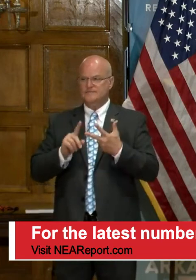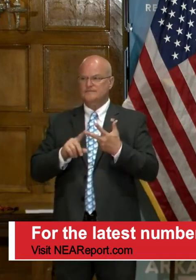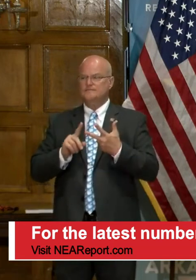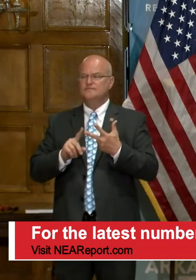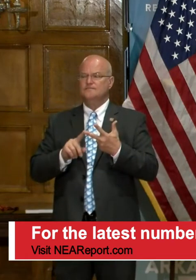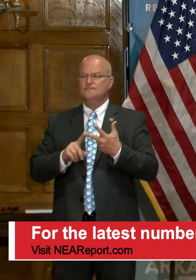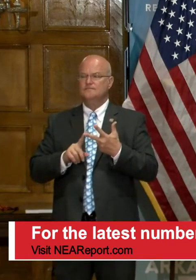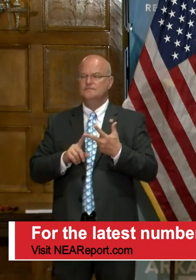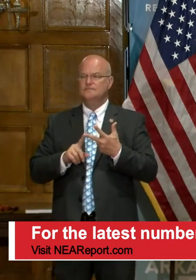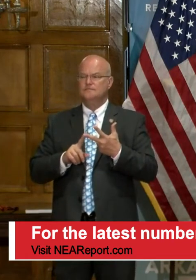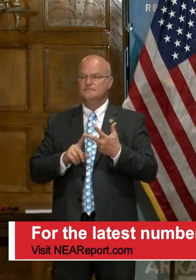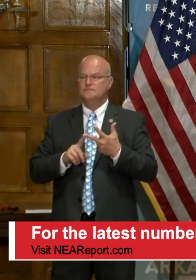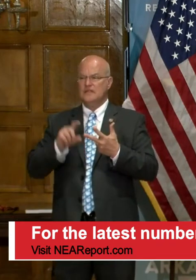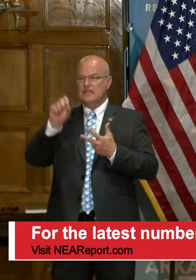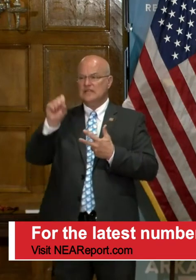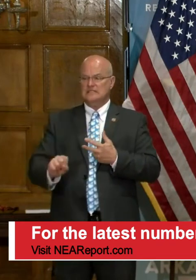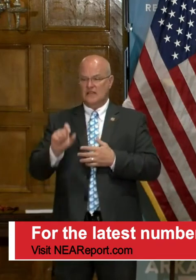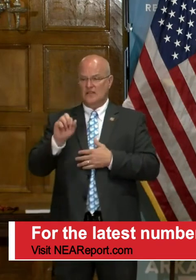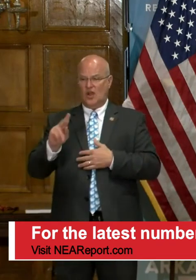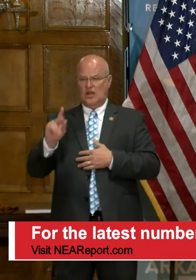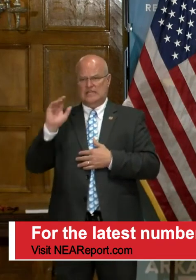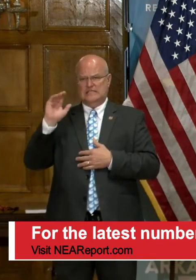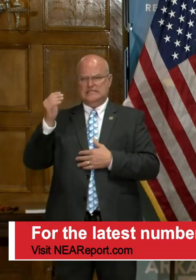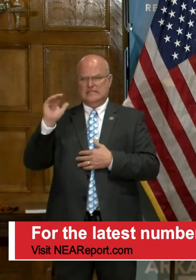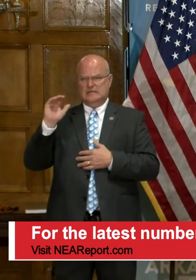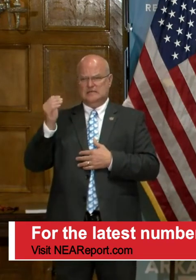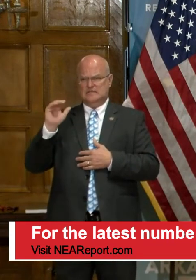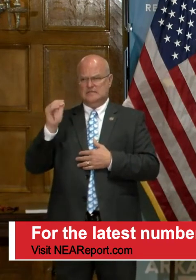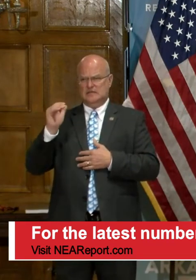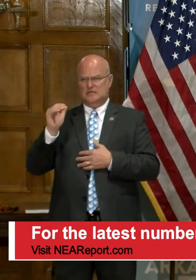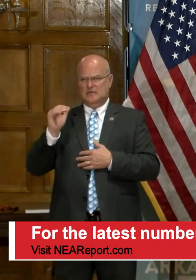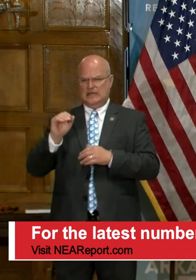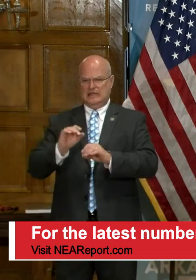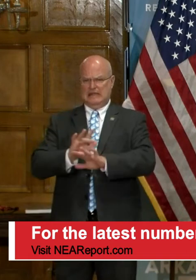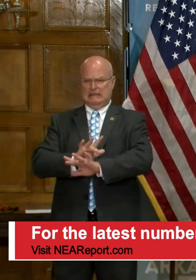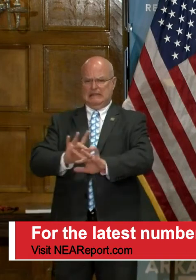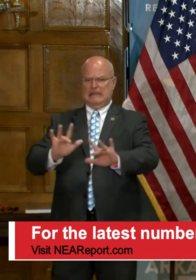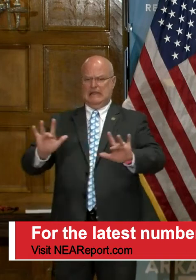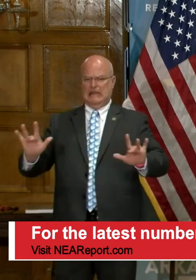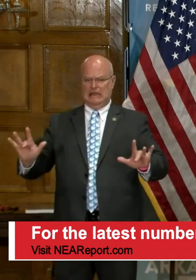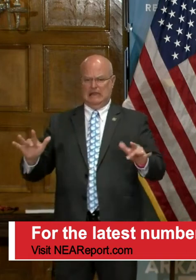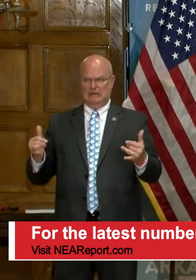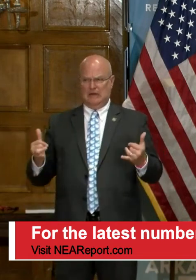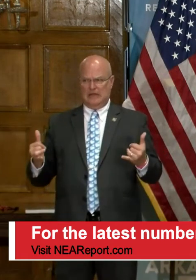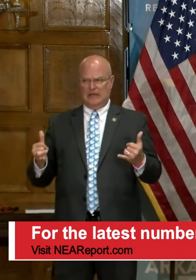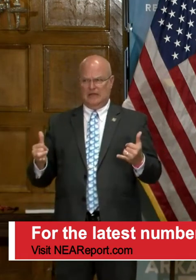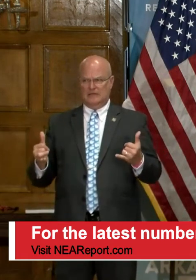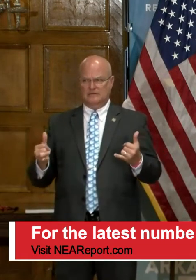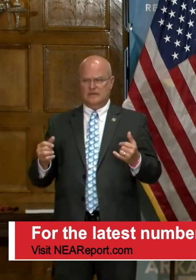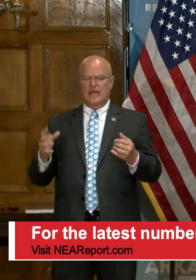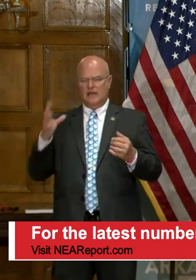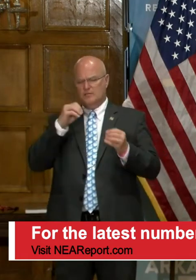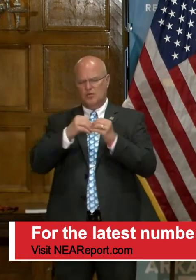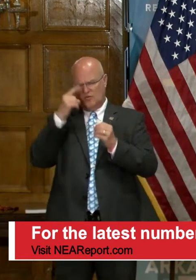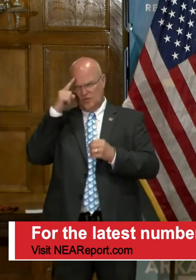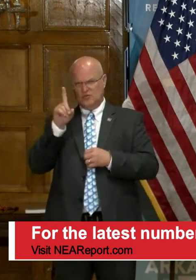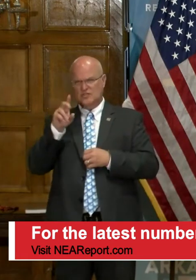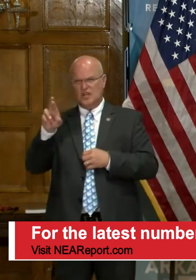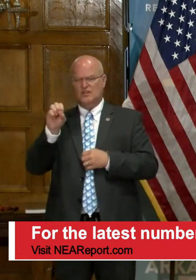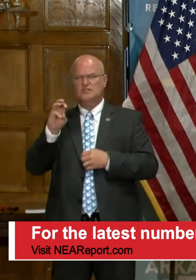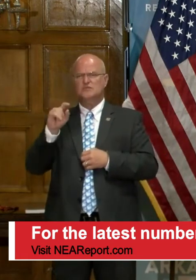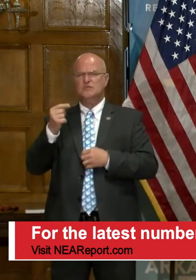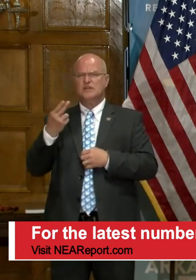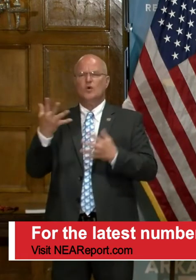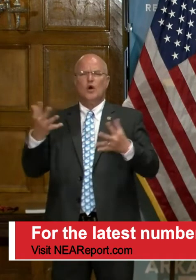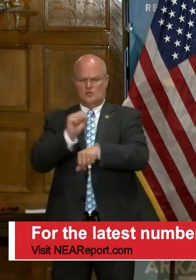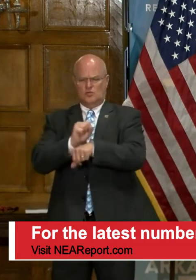thing, southern Arkansas seems to be pretty clear for the most part. I mean, this is more for you, Dr. Smith. I guess what's